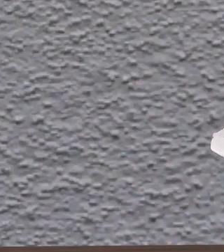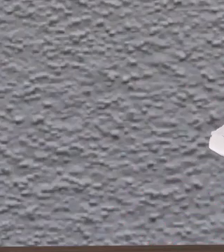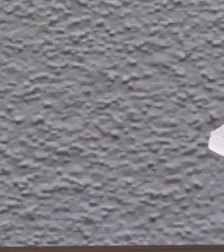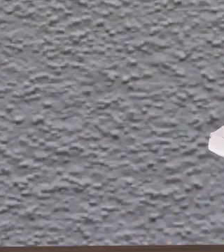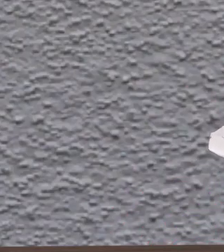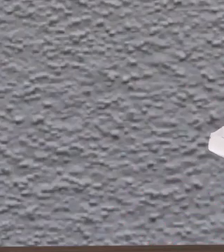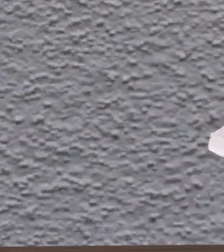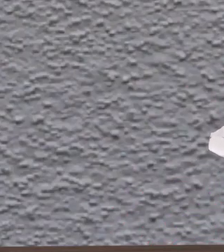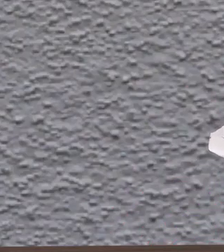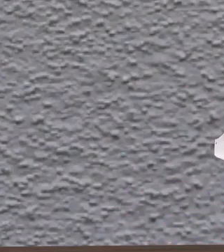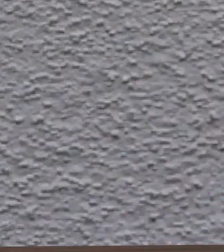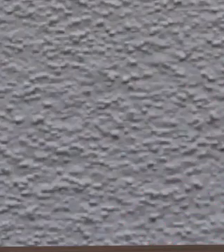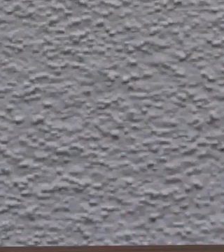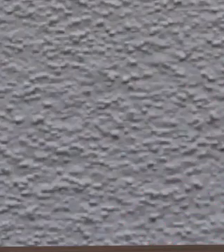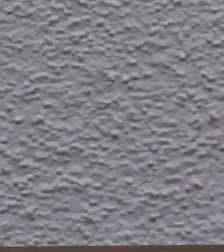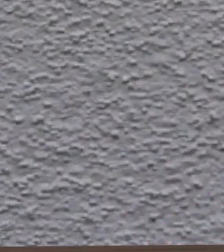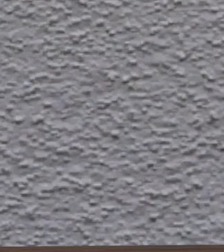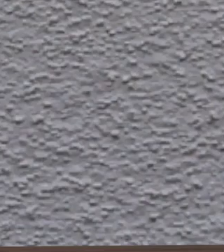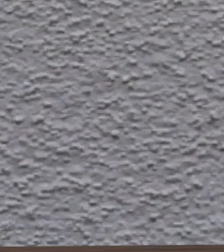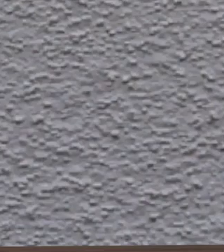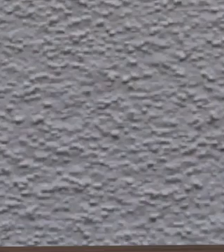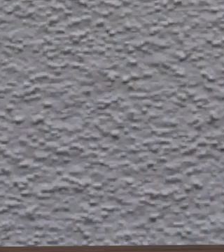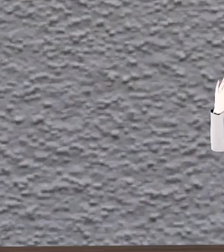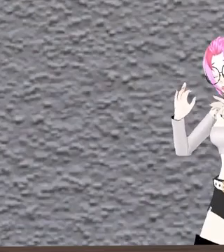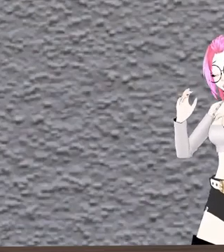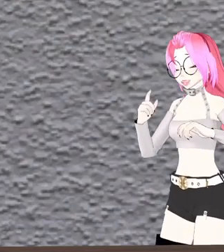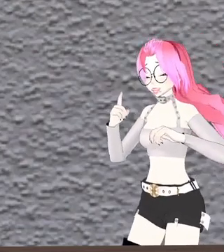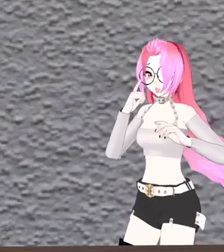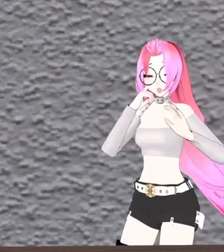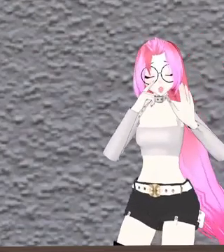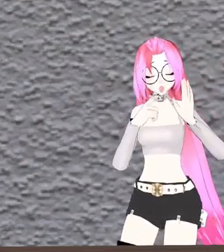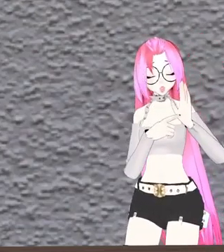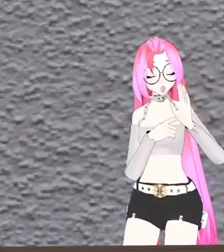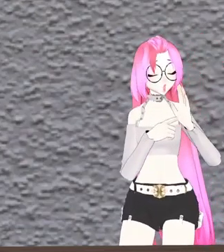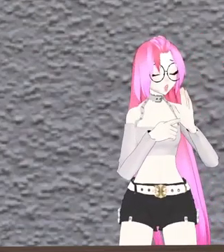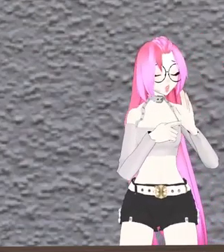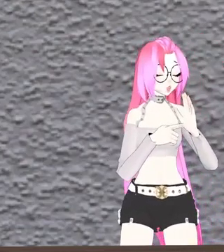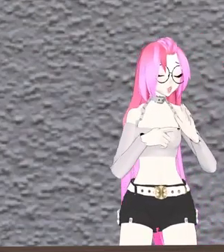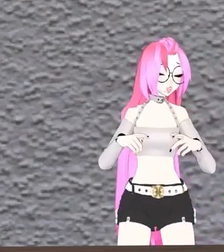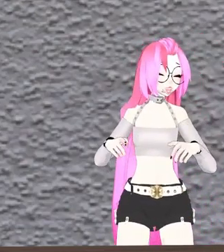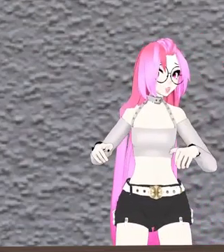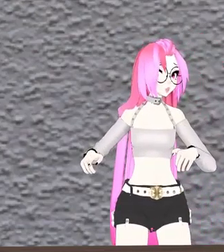up to two thumbs up, it's just gonna change to a relaxed hand. So please be aware of this.